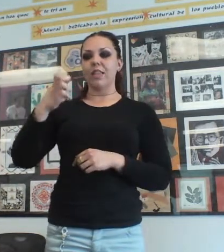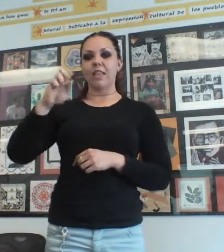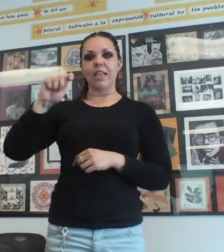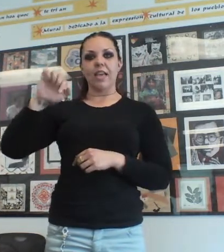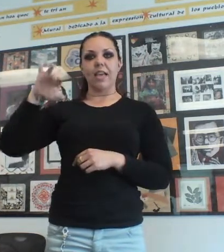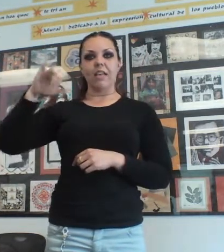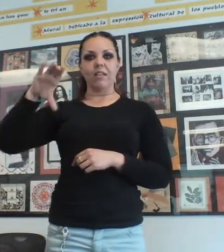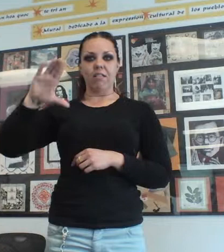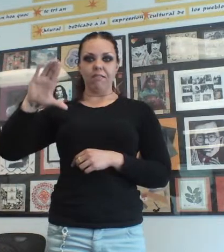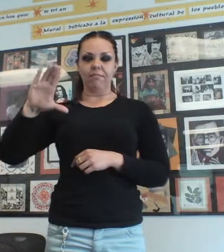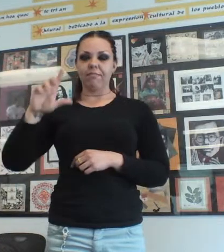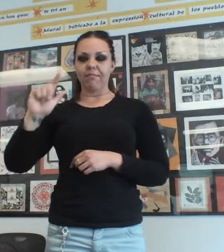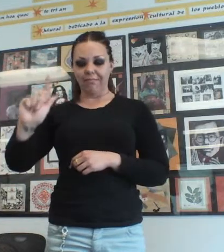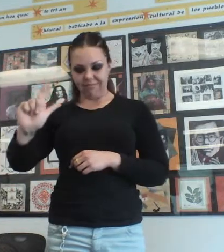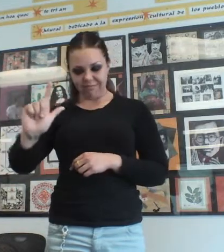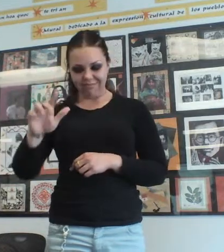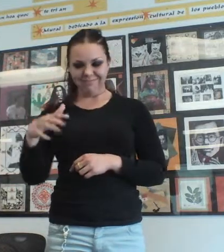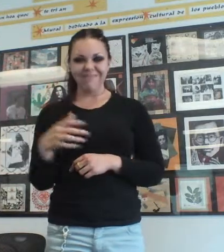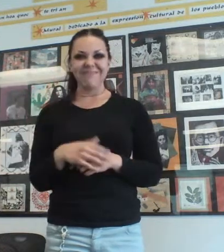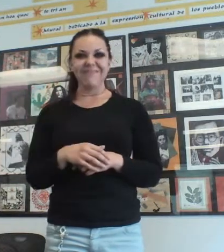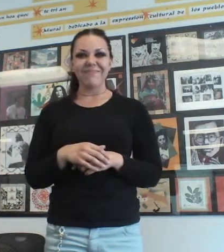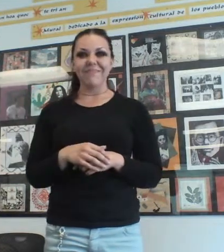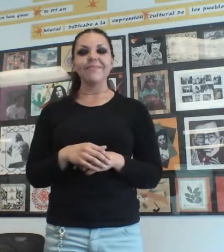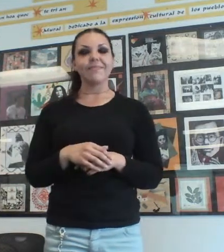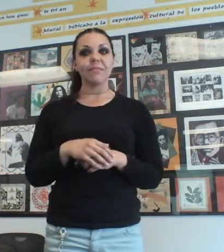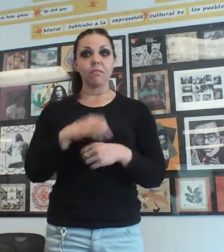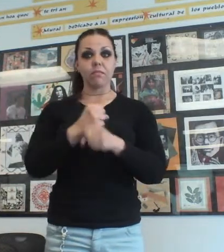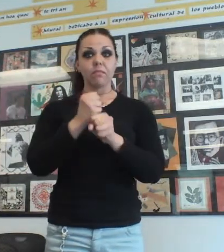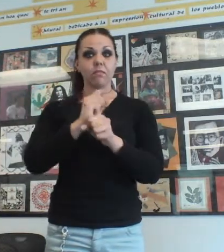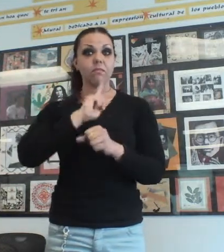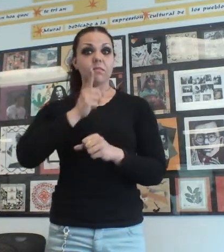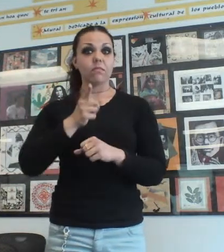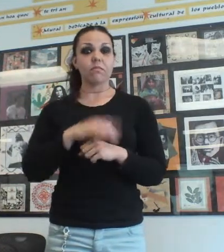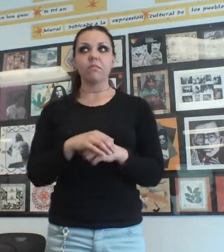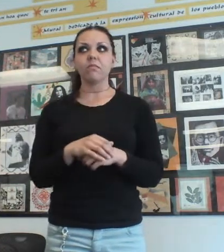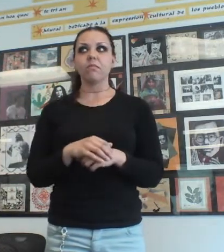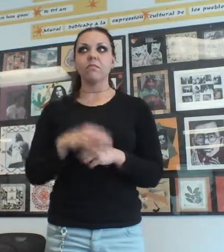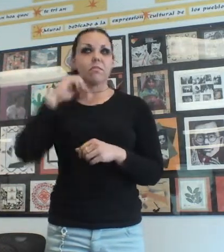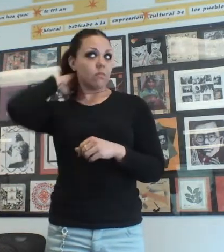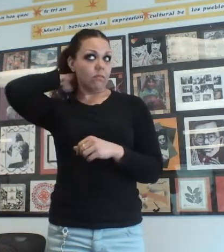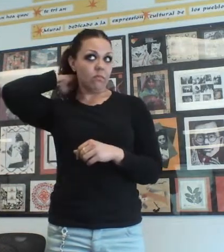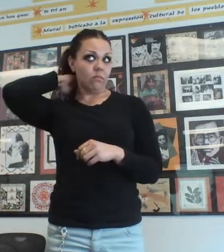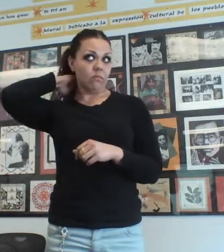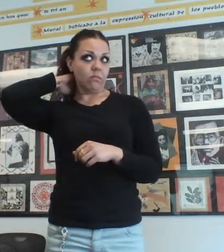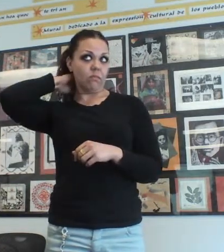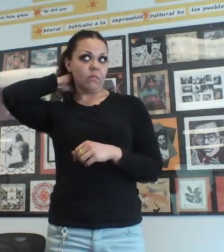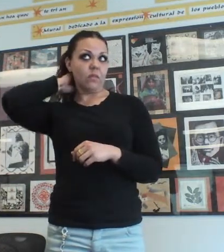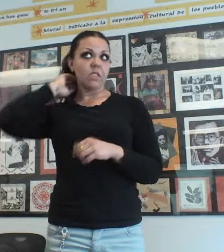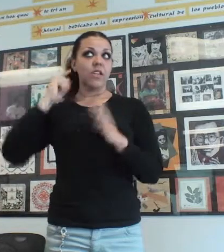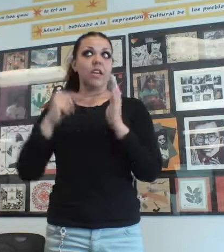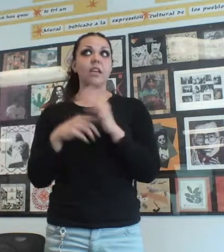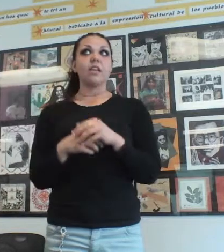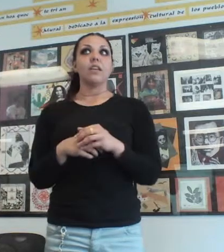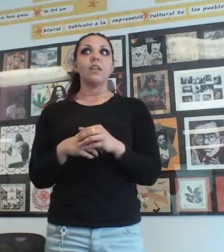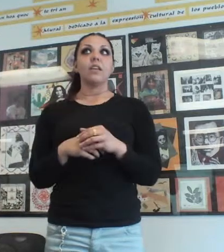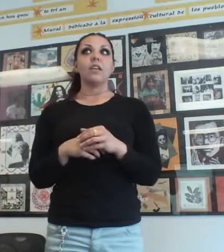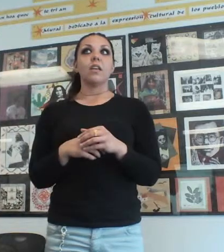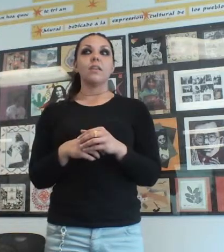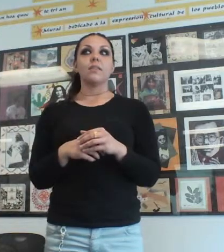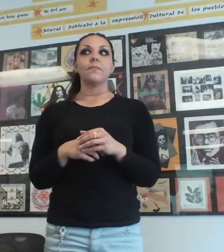everybody's interpretation is different. Make sense? Okay. So the purpose of these models is to look at